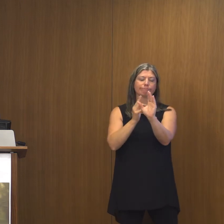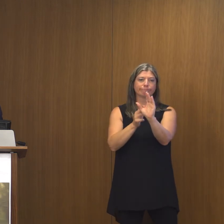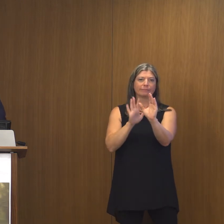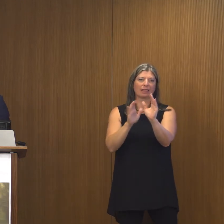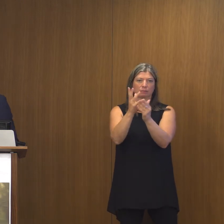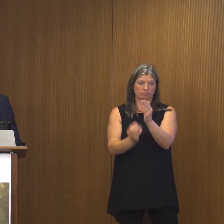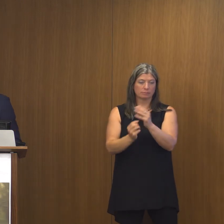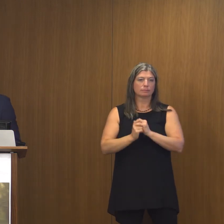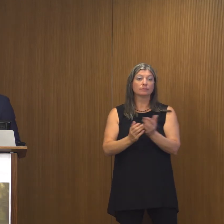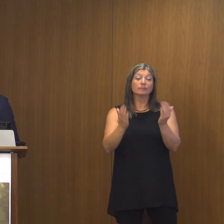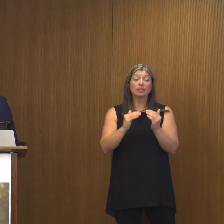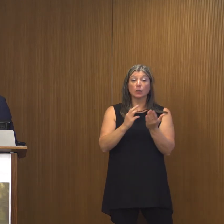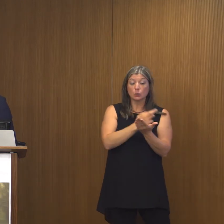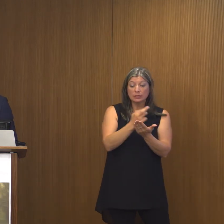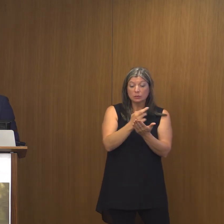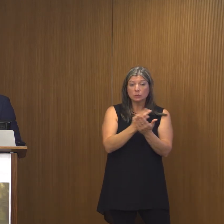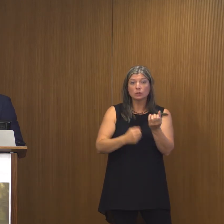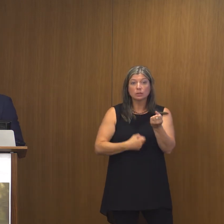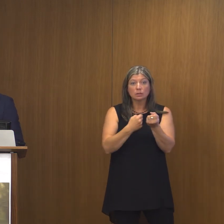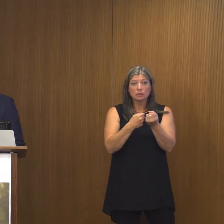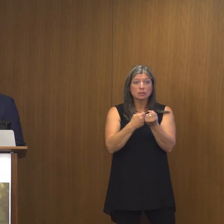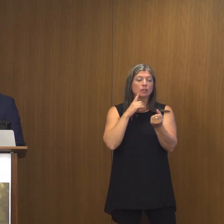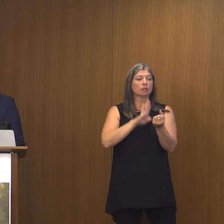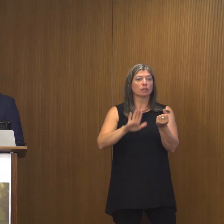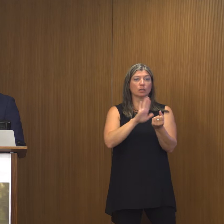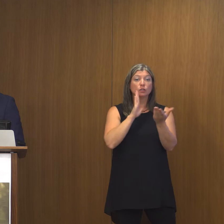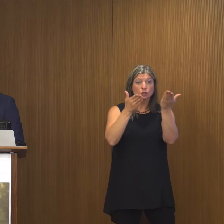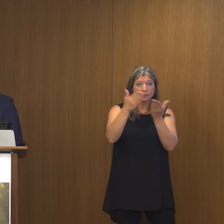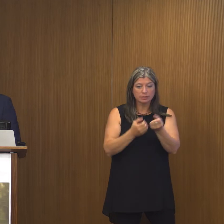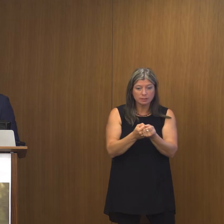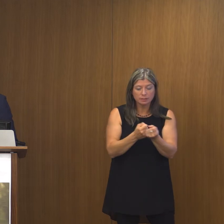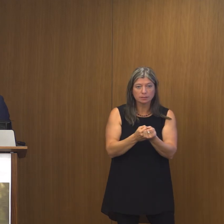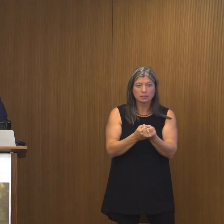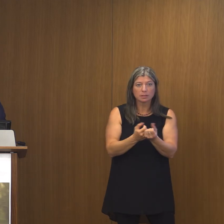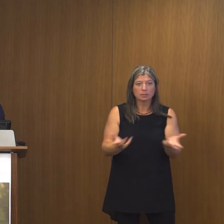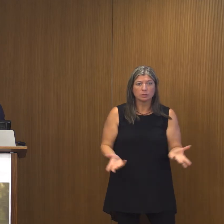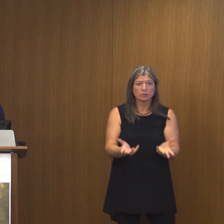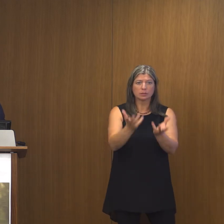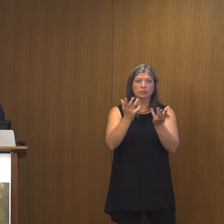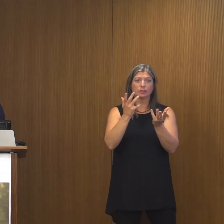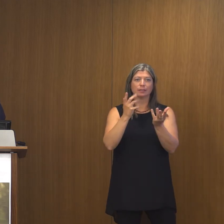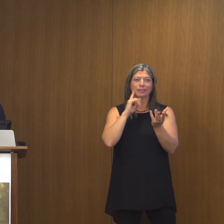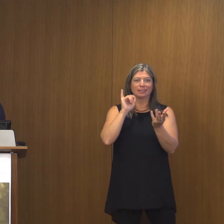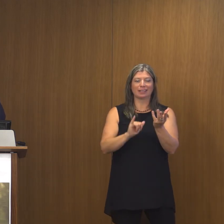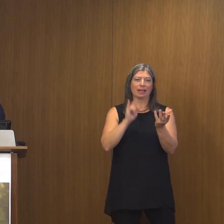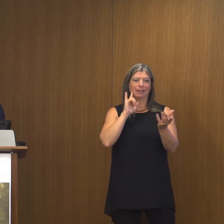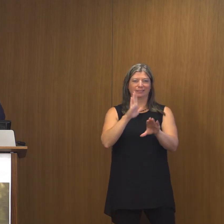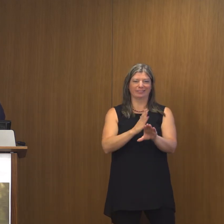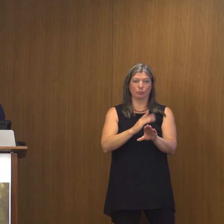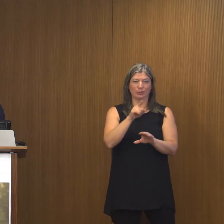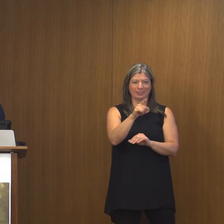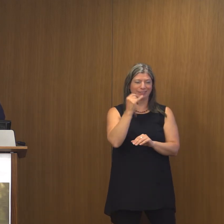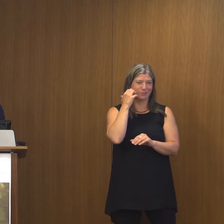adequate levels of resources and services that support health and well-being, and lastly, implementing